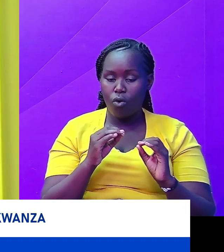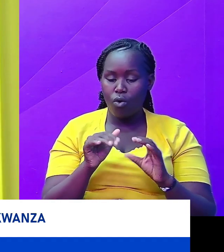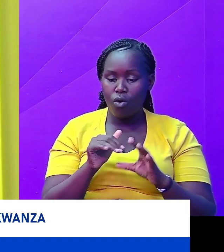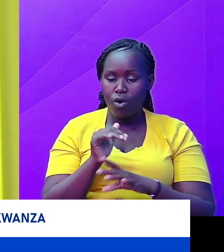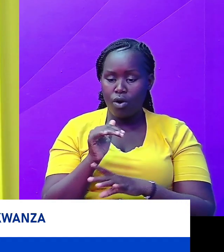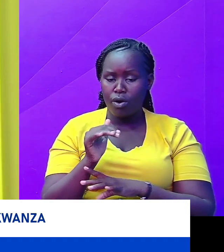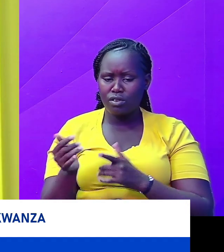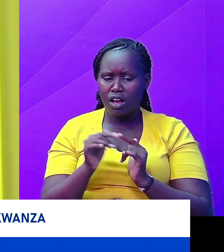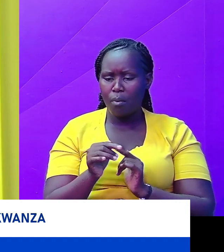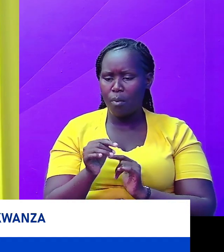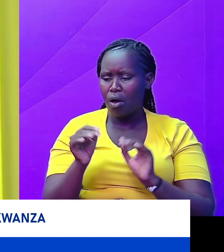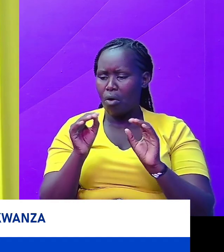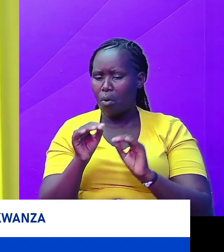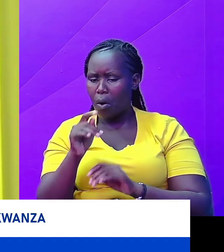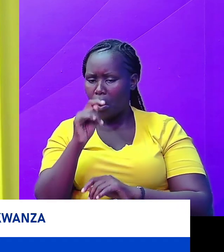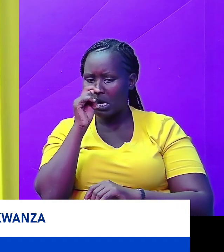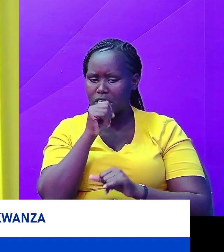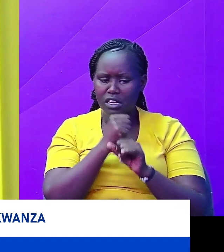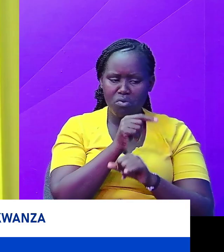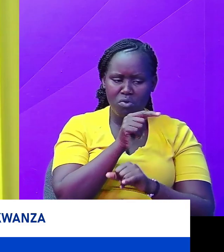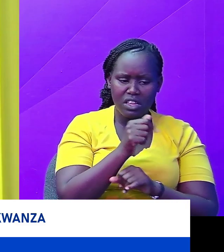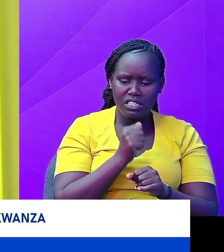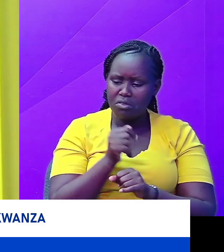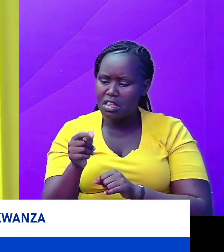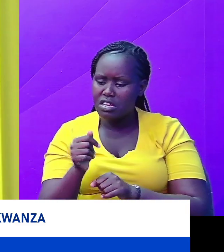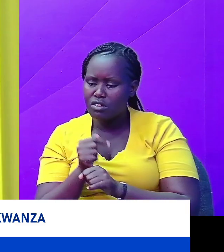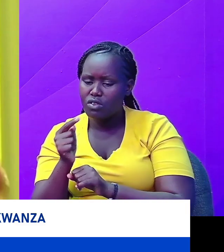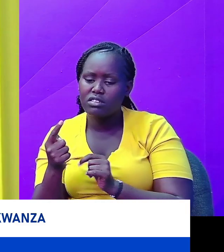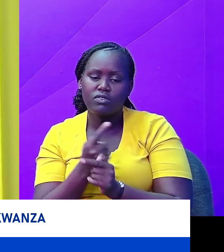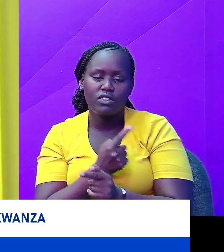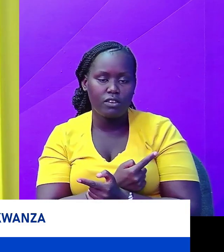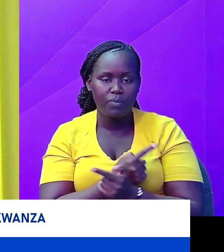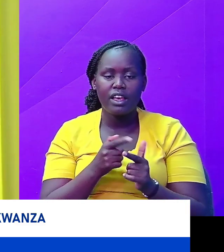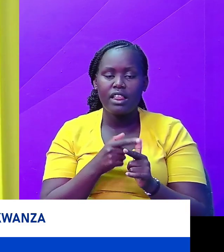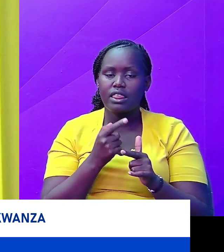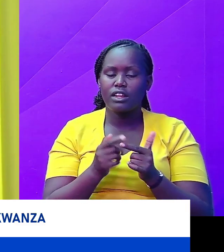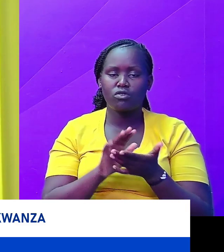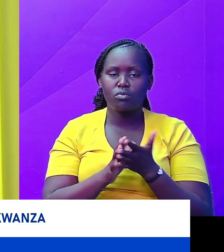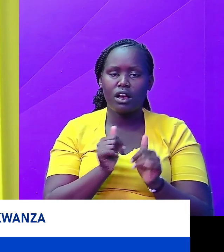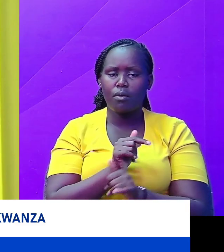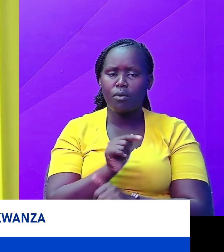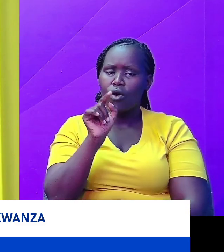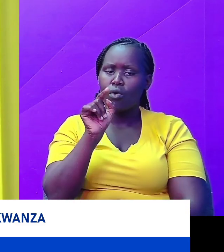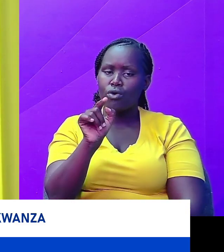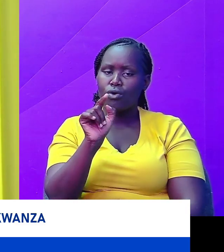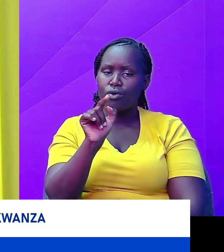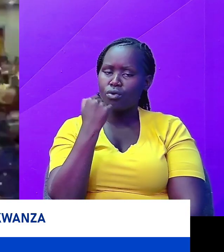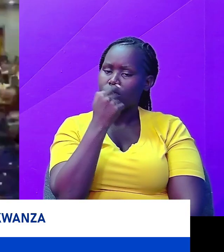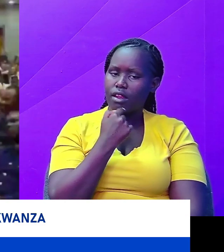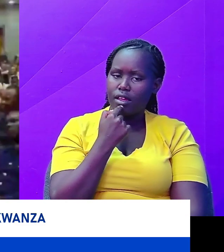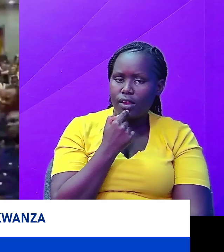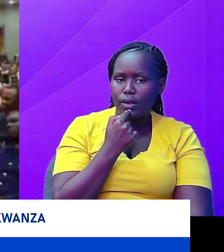wanakaa, Tanzania ifanye moja, ifanye mbili, ifanye tatu, halafu ndio itakuwa hivi. Who are you?